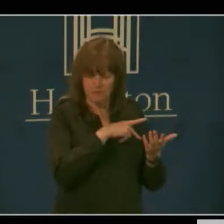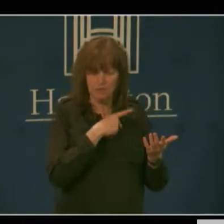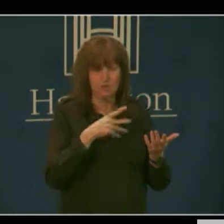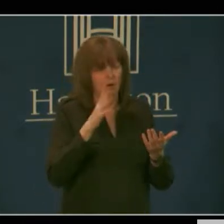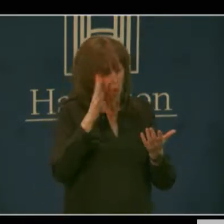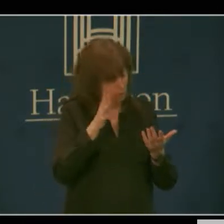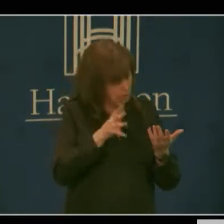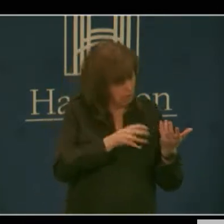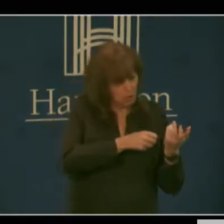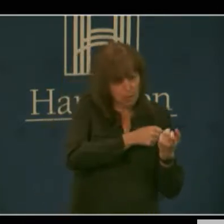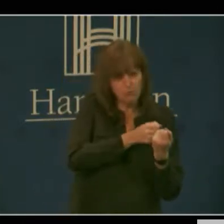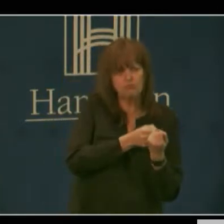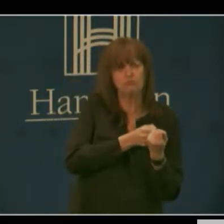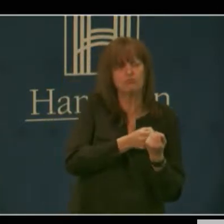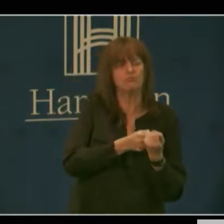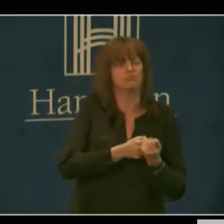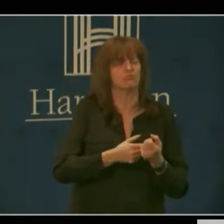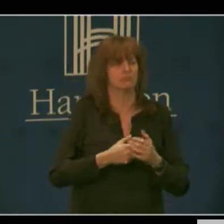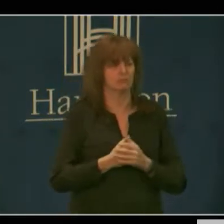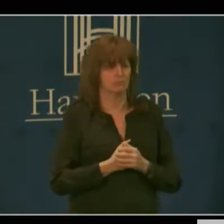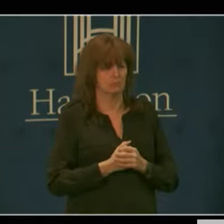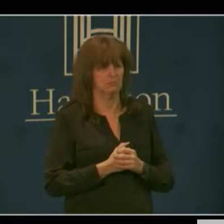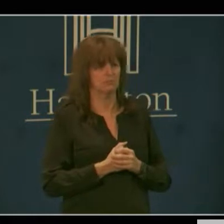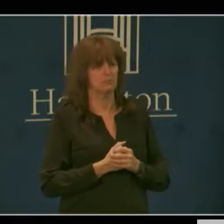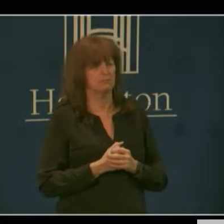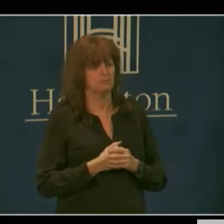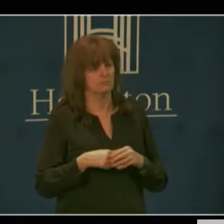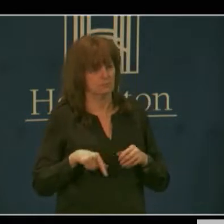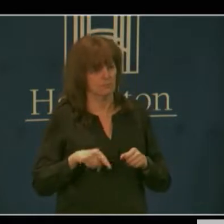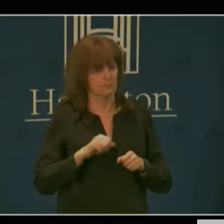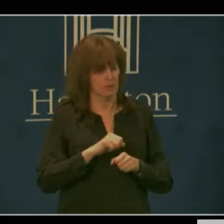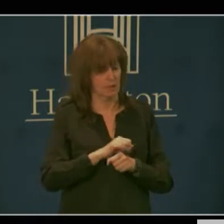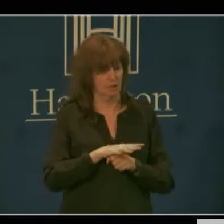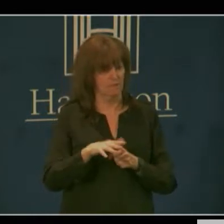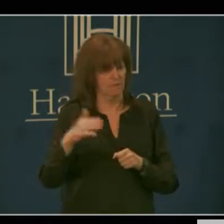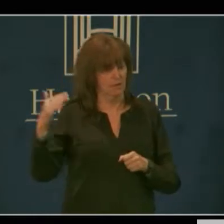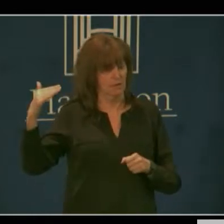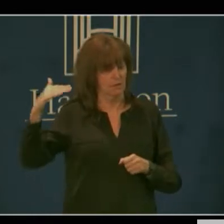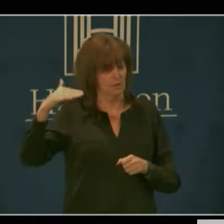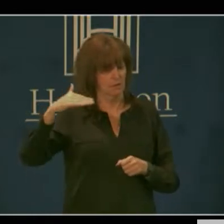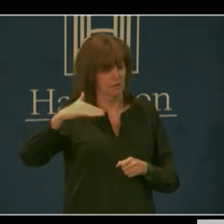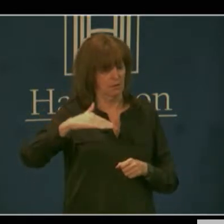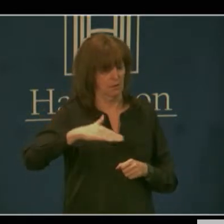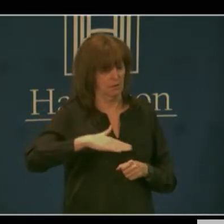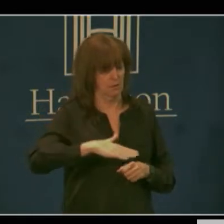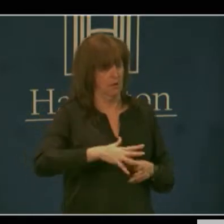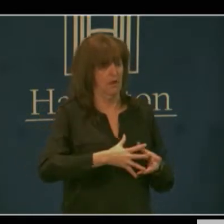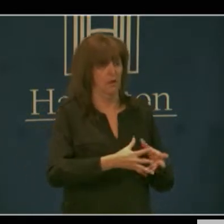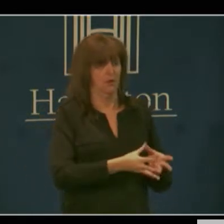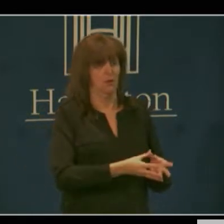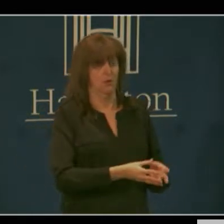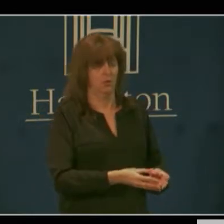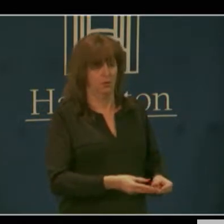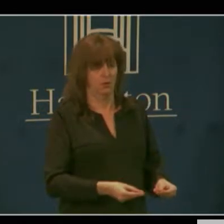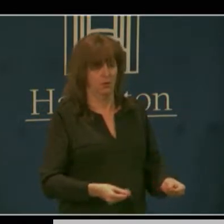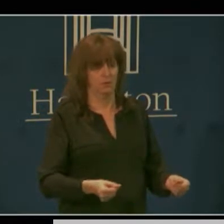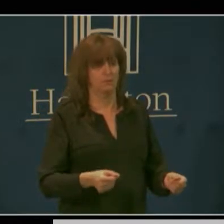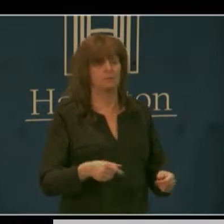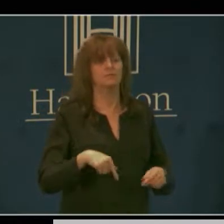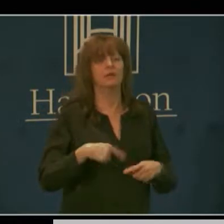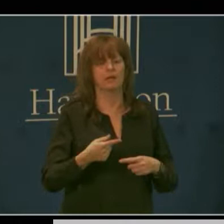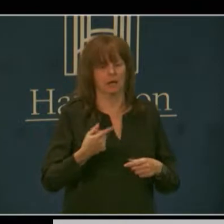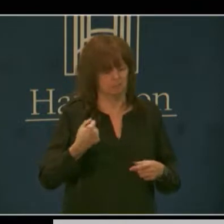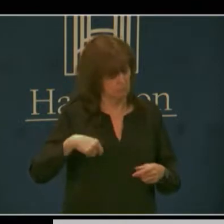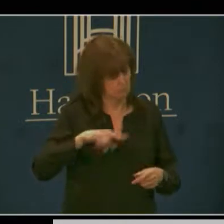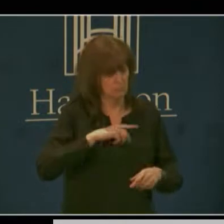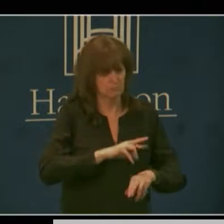we get out of this process, we'll come together again and look at all the steps that we need to take to help support businesses going forward. Thank you,